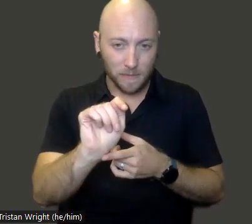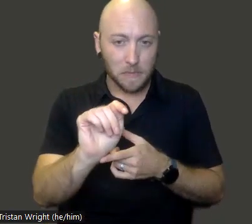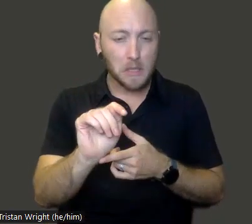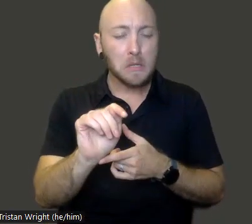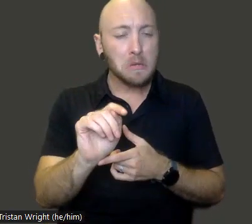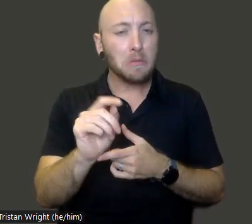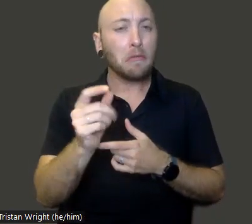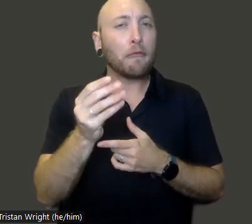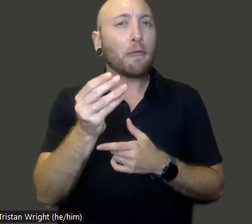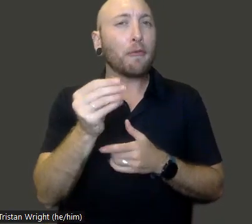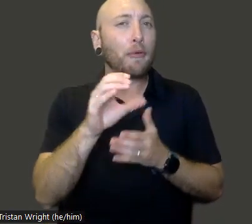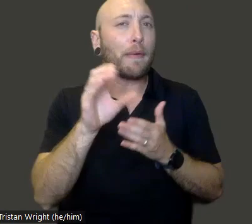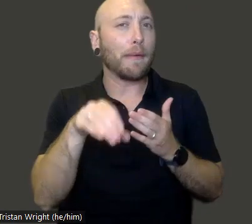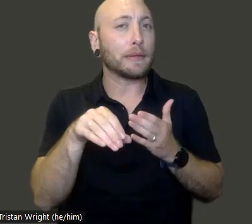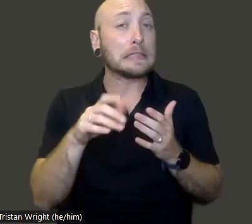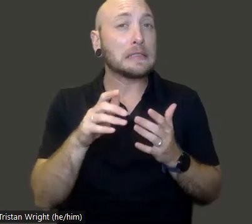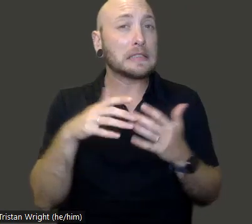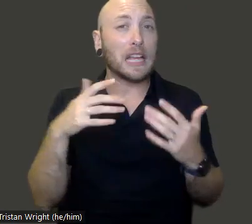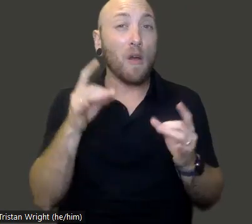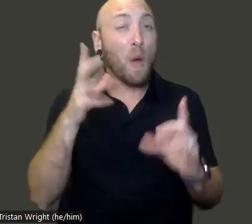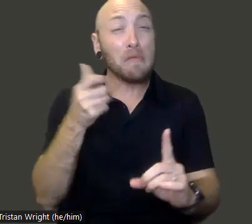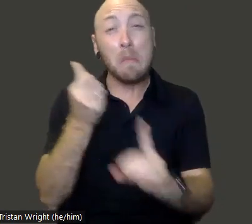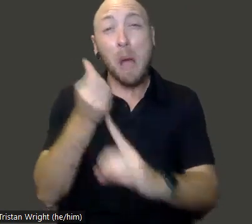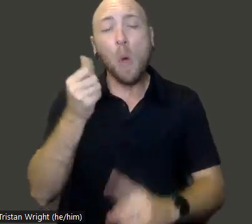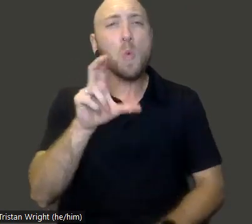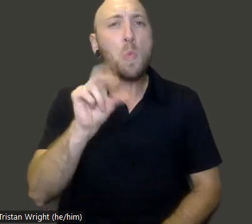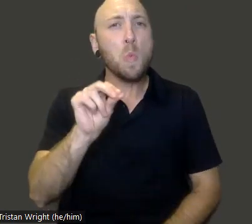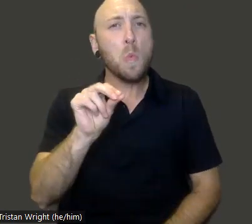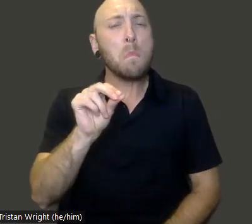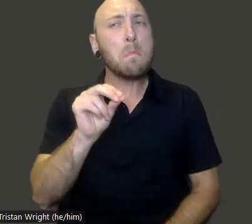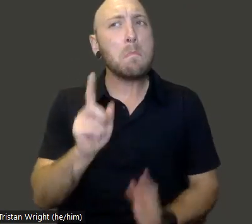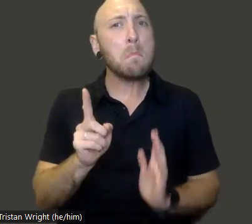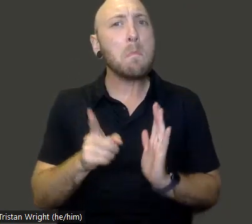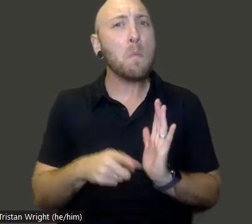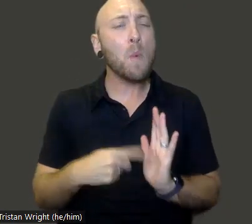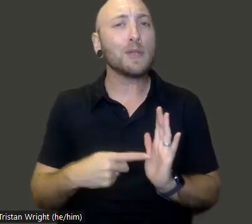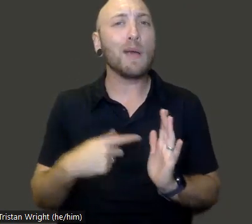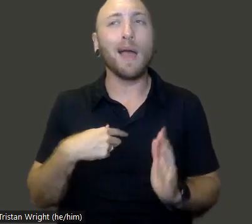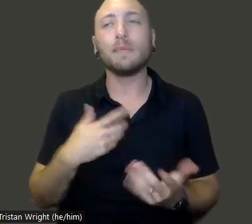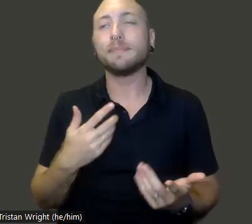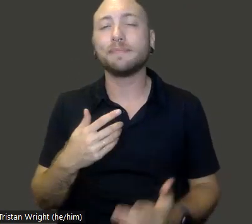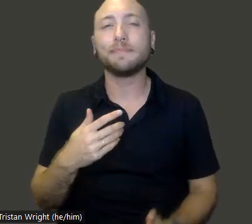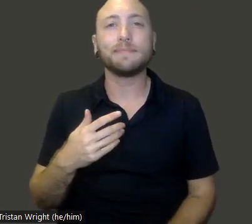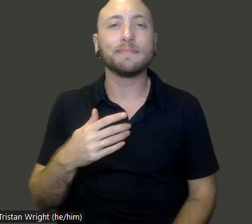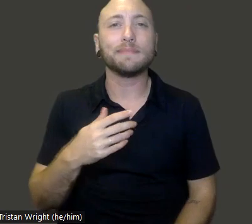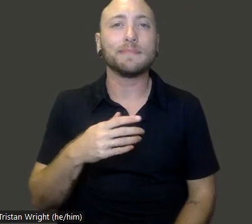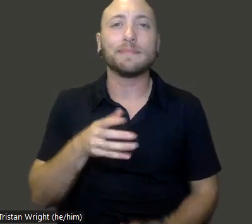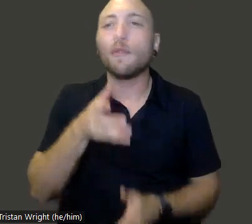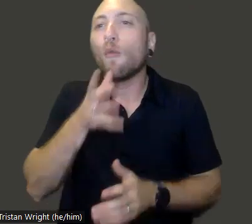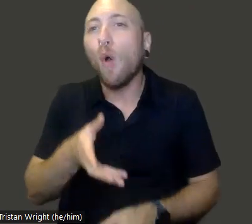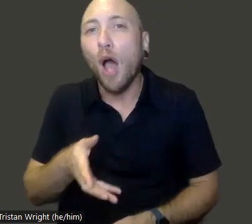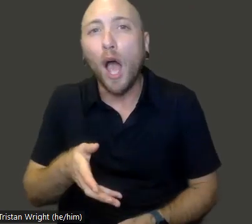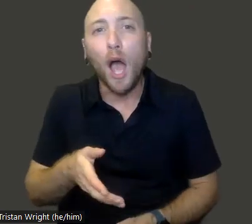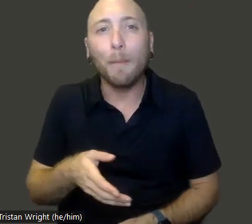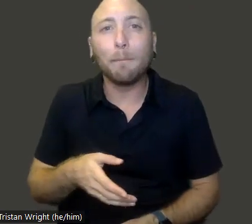consequences because of my drinking, but you know, times where I would make a fool of myself or throw up and try to convince